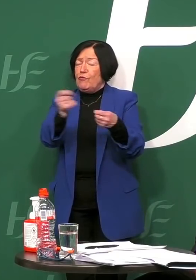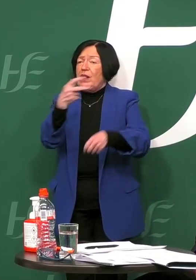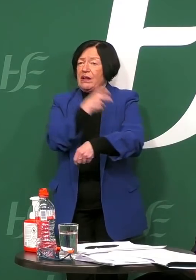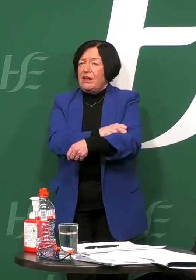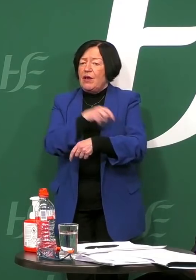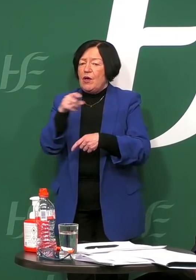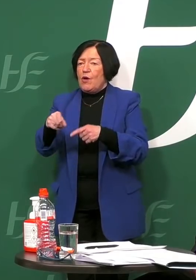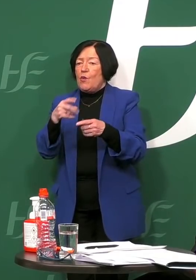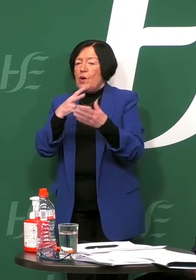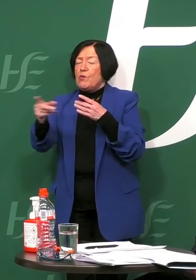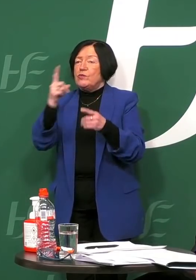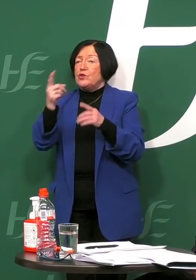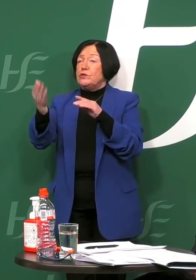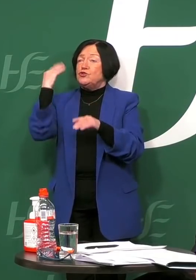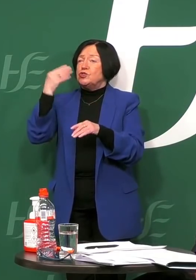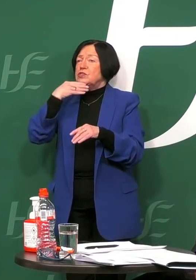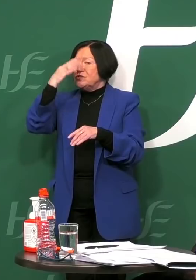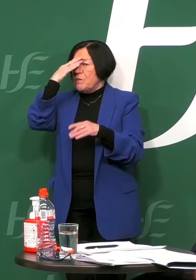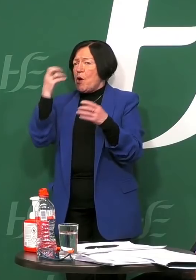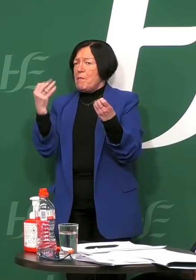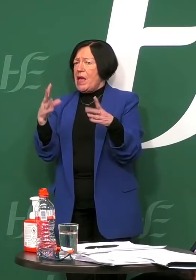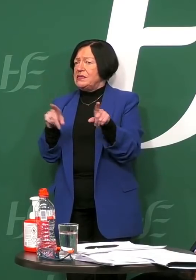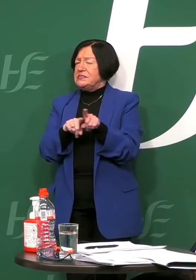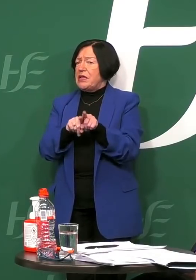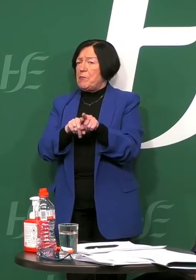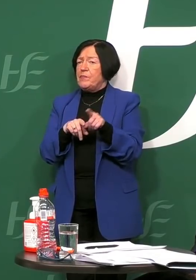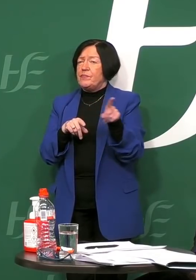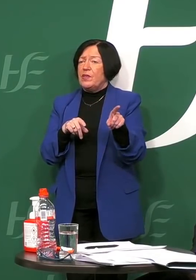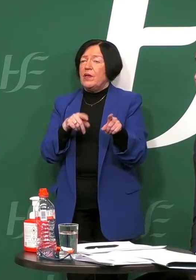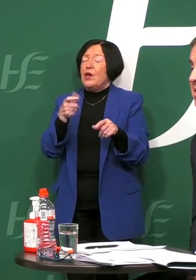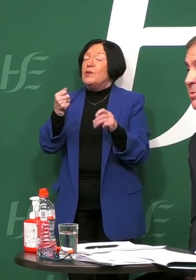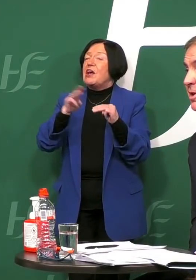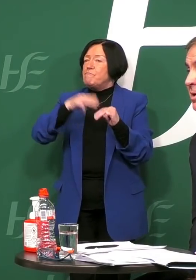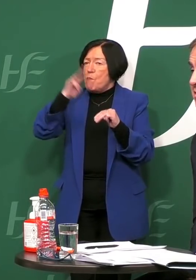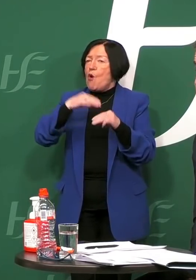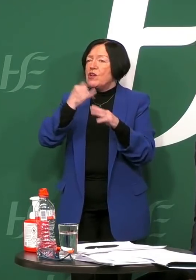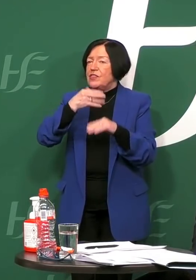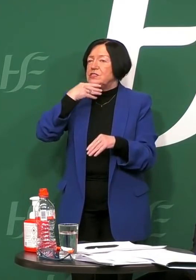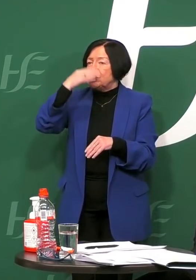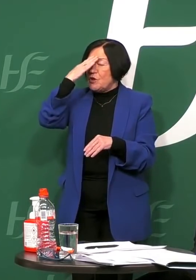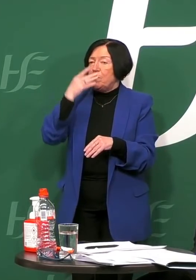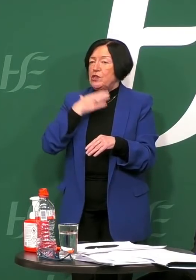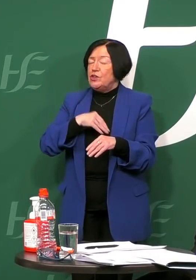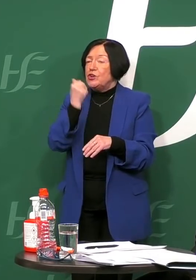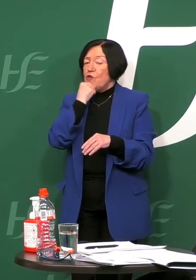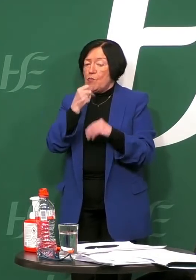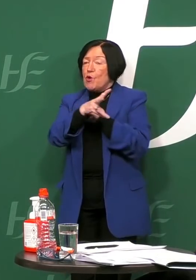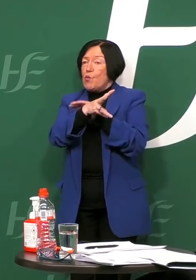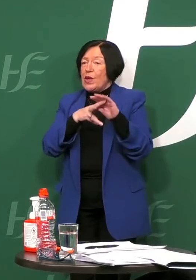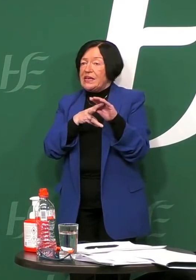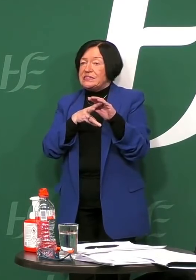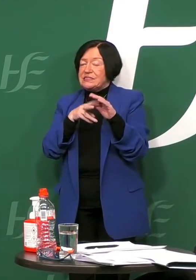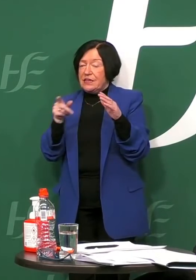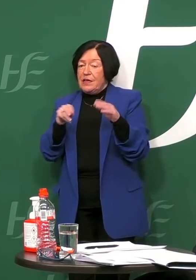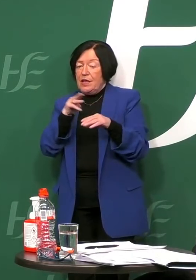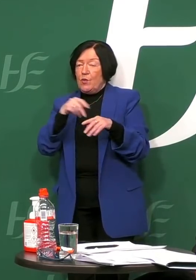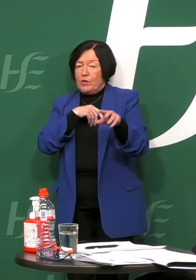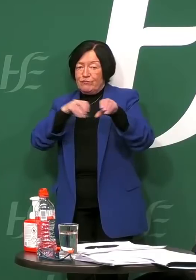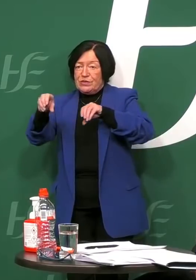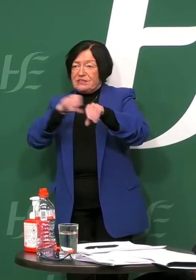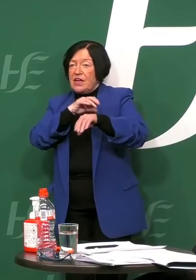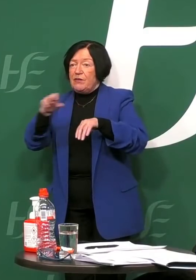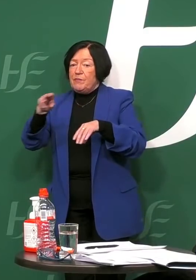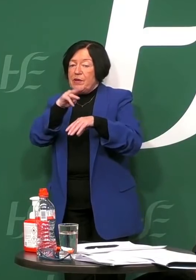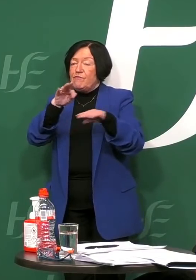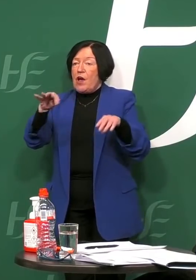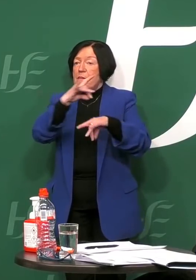with peak when we were doing it during the summer, the height of the summer? I suppose we'd have had more in the summer in terms of just for a number of weeks at our peak where we reassigned people from